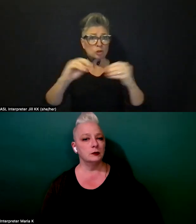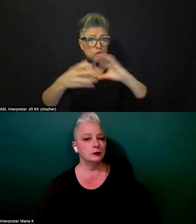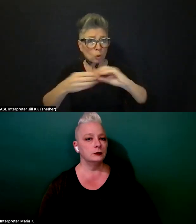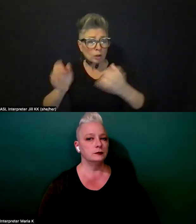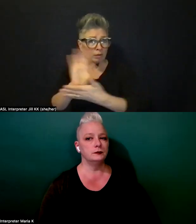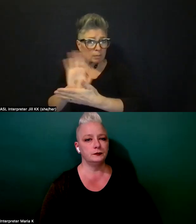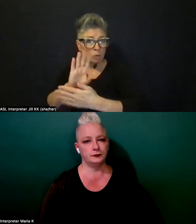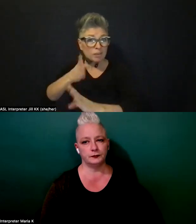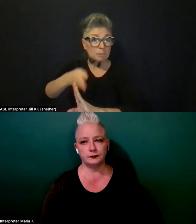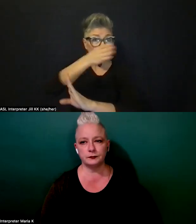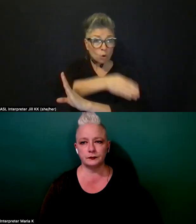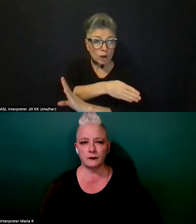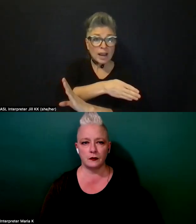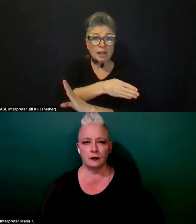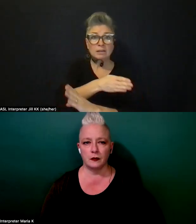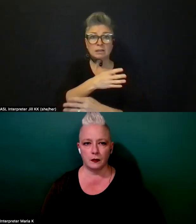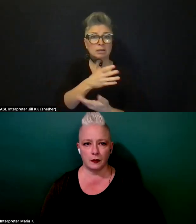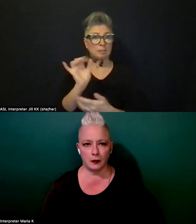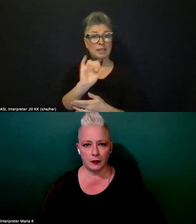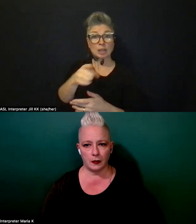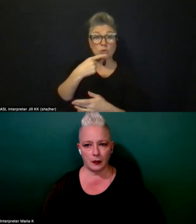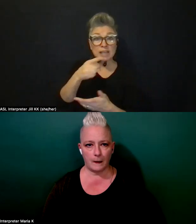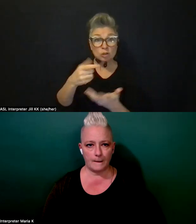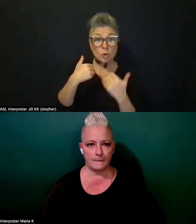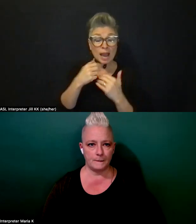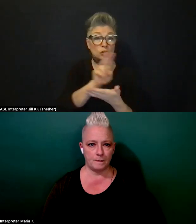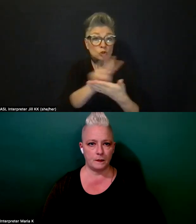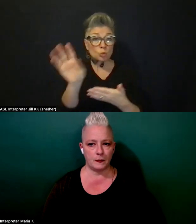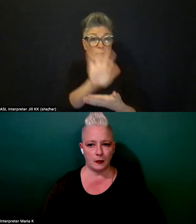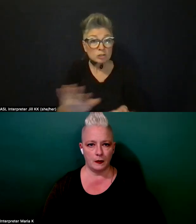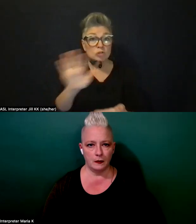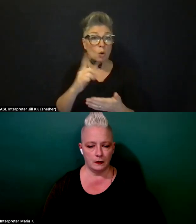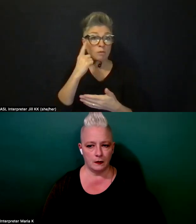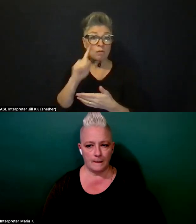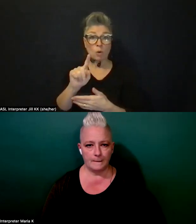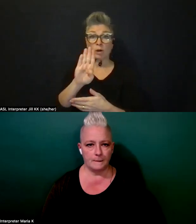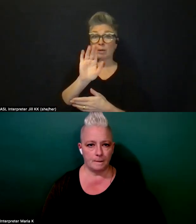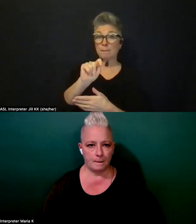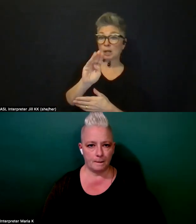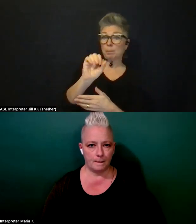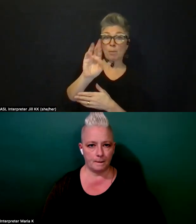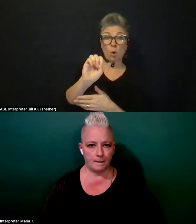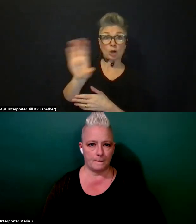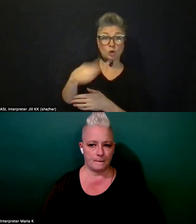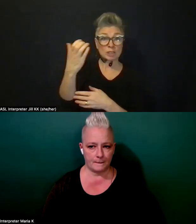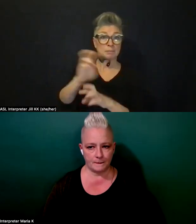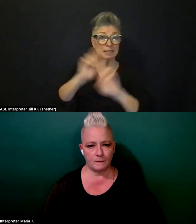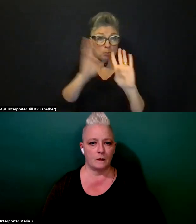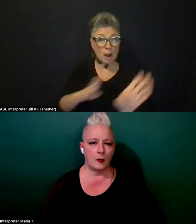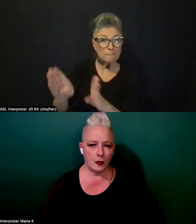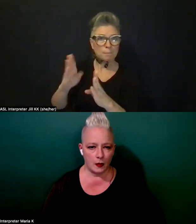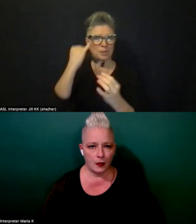you like you said you had 2 weeks to start for the Biltmore Christmas prop, your idea, your costume,